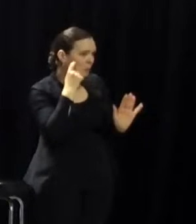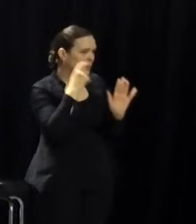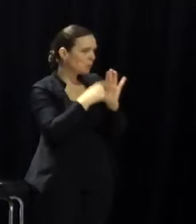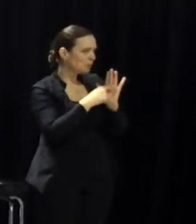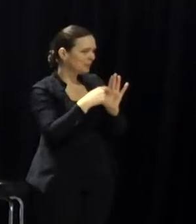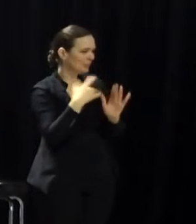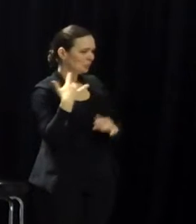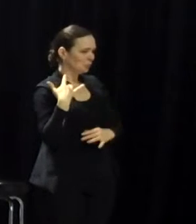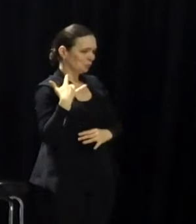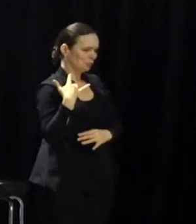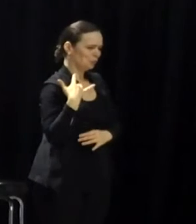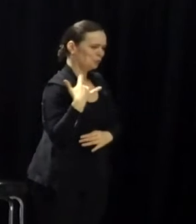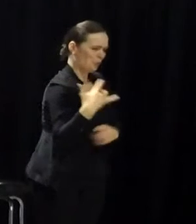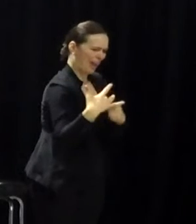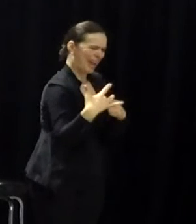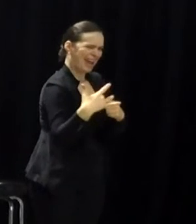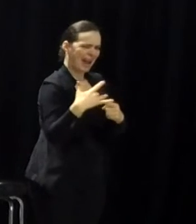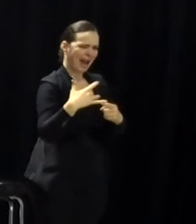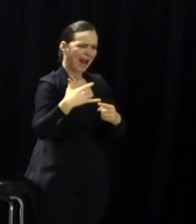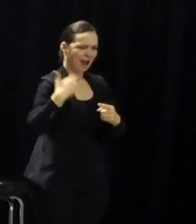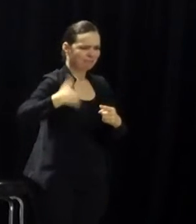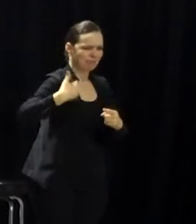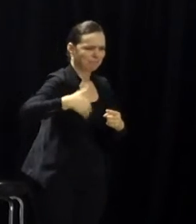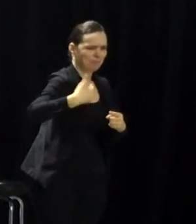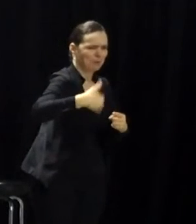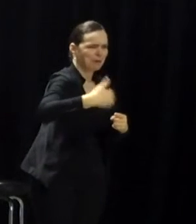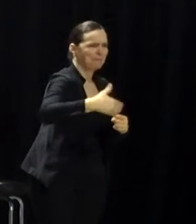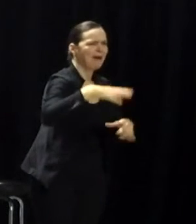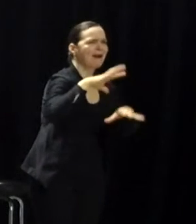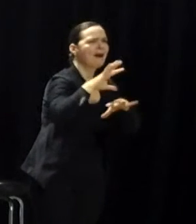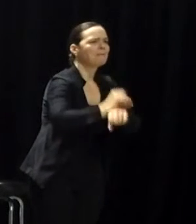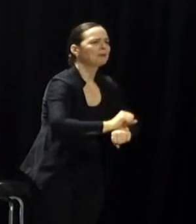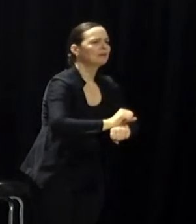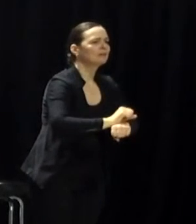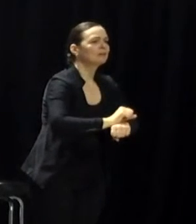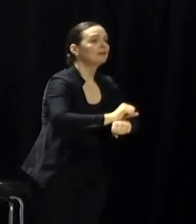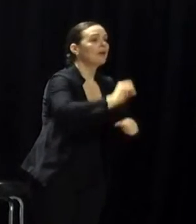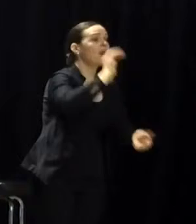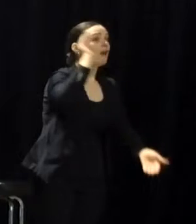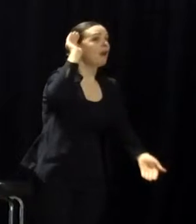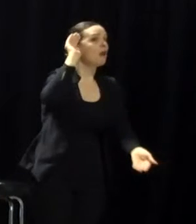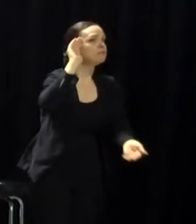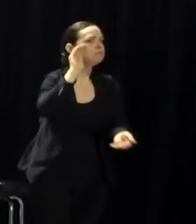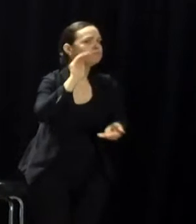a pretty substantial drop-off in percentage of cases from